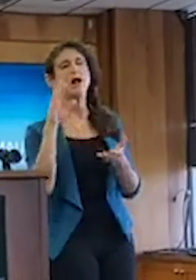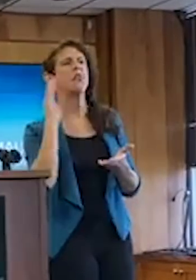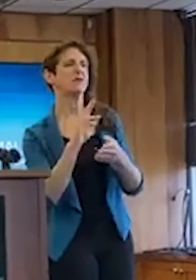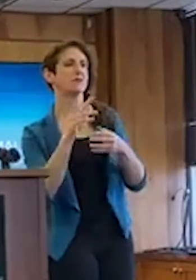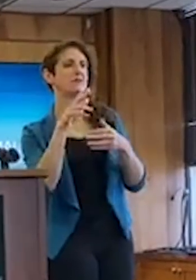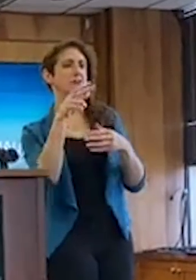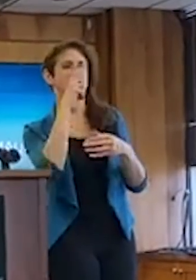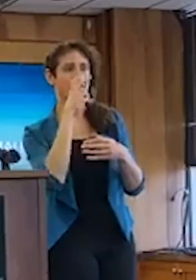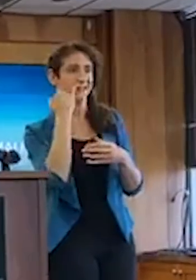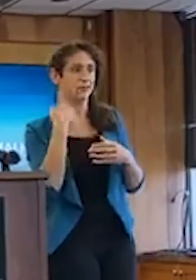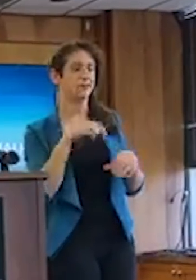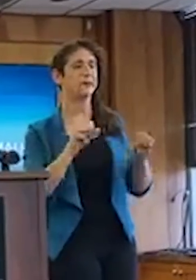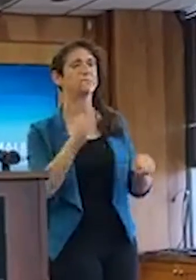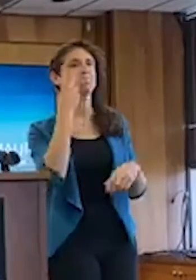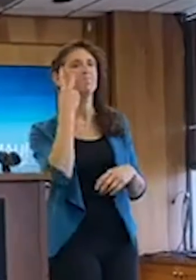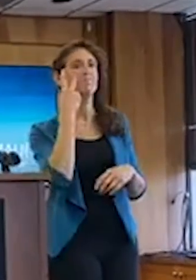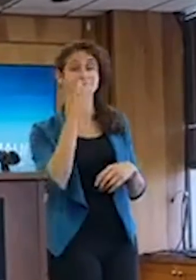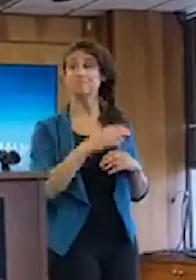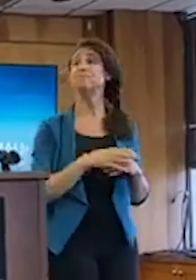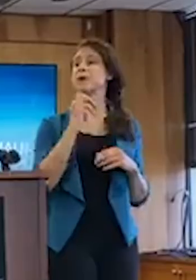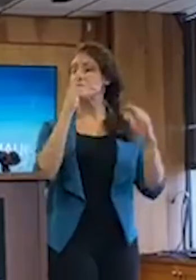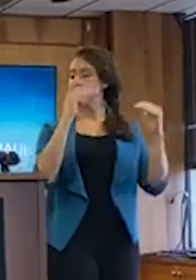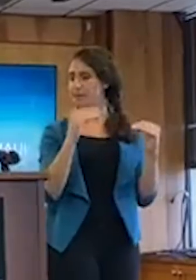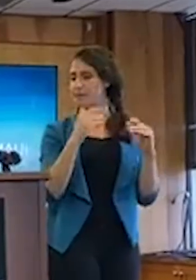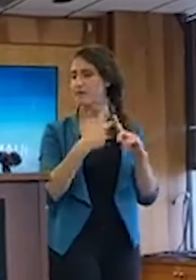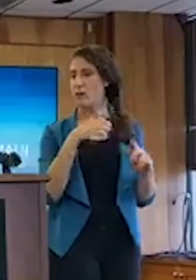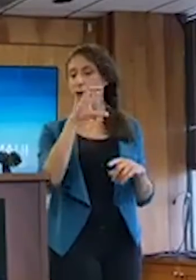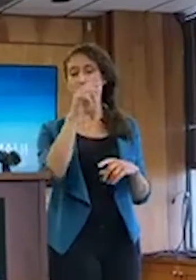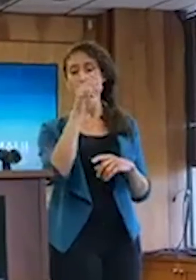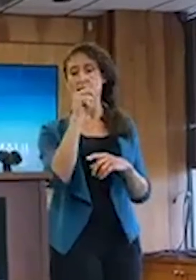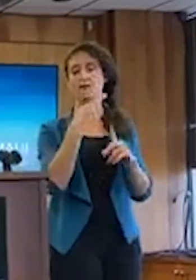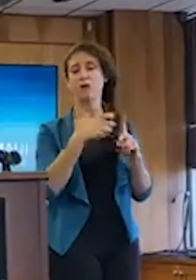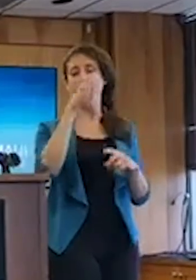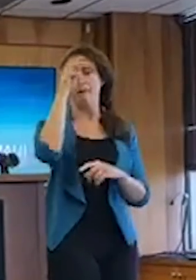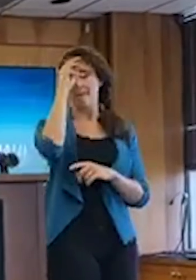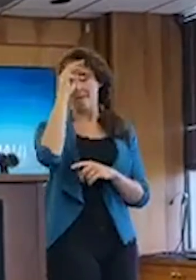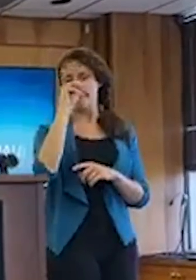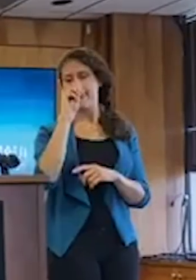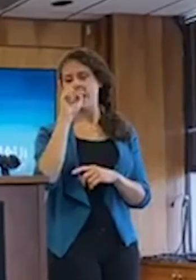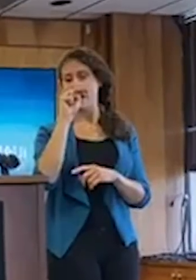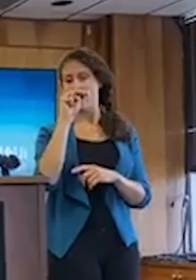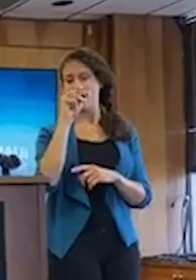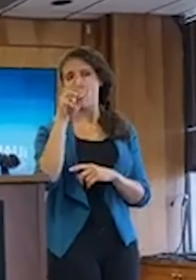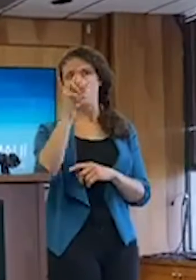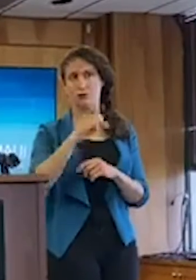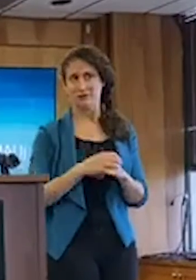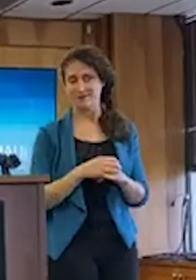if possible. Next question is from Colleen from Maui News.